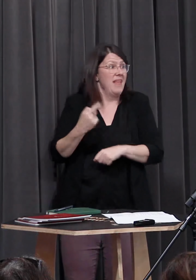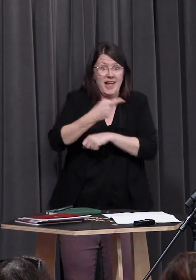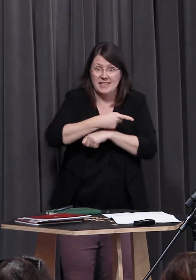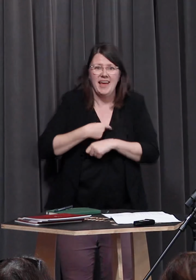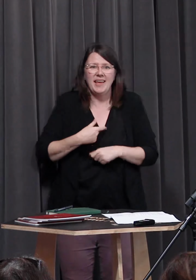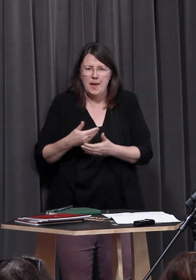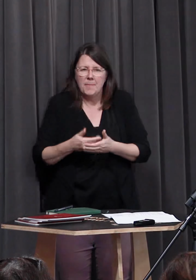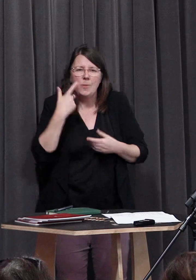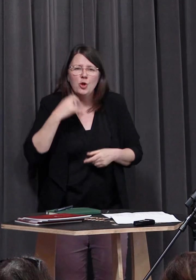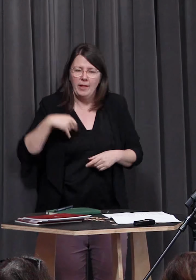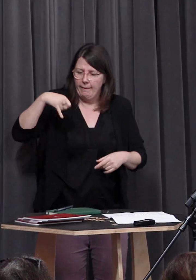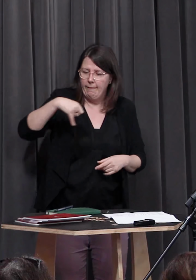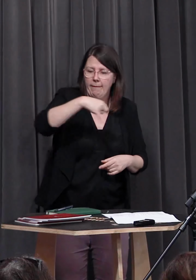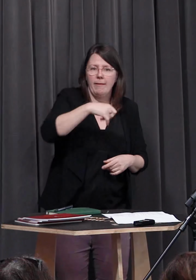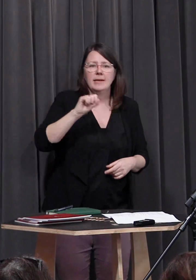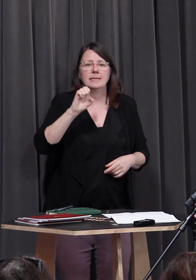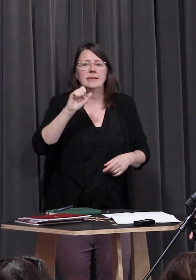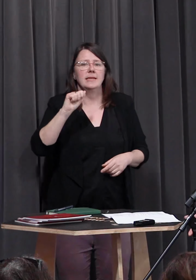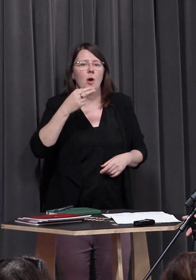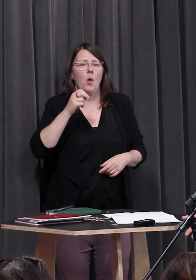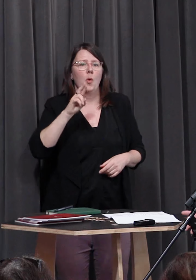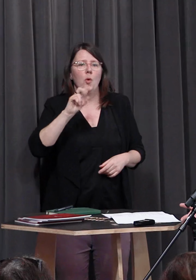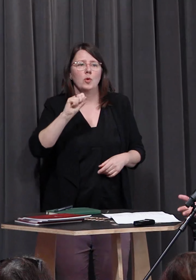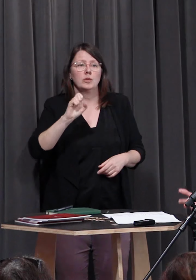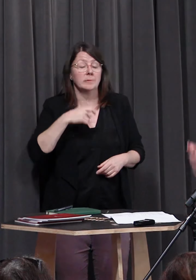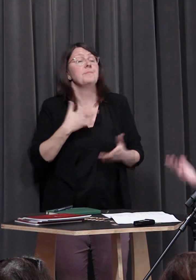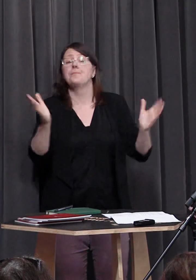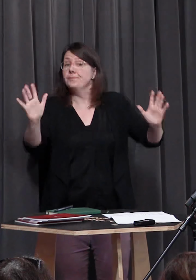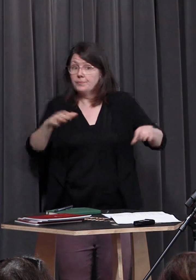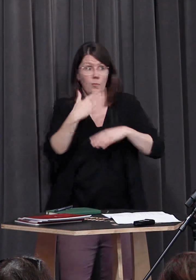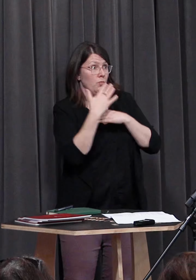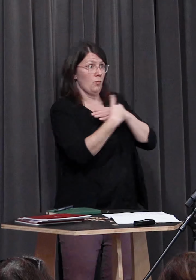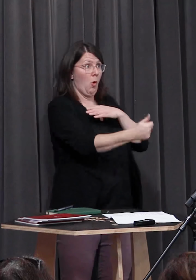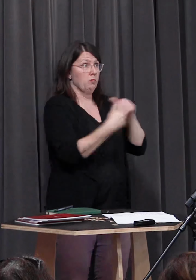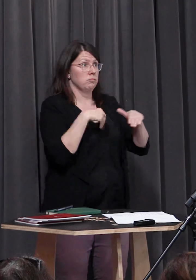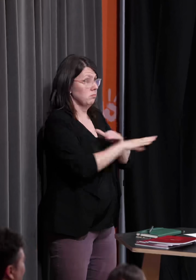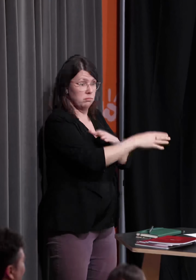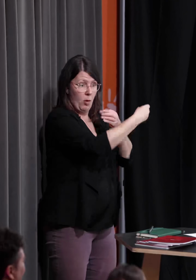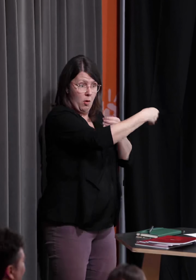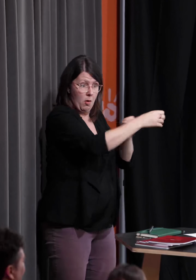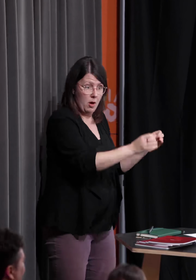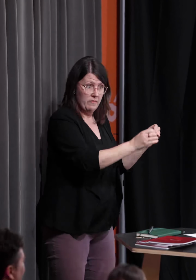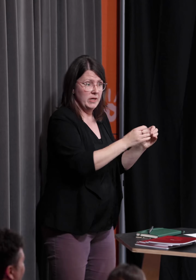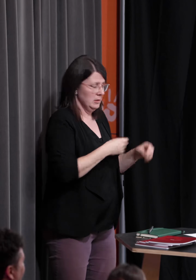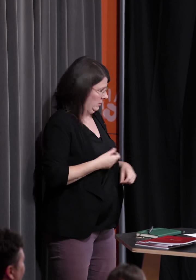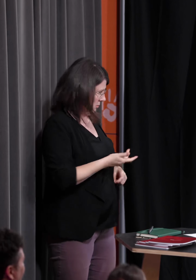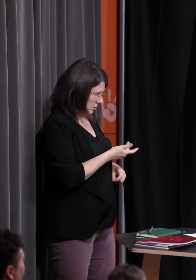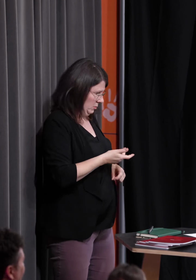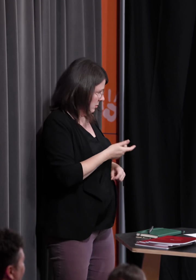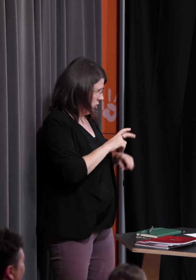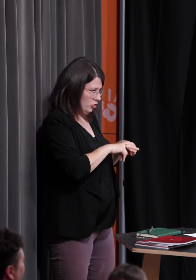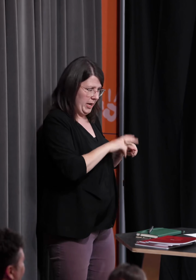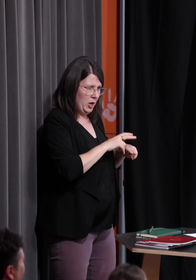into the midwife's office and said, huh, there's not enough chairs. There's 3 of us. The midwife looks